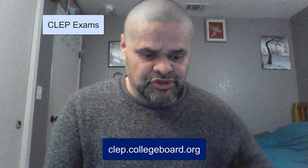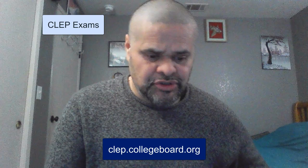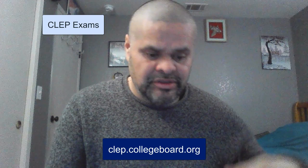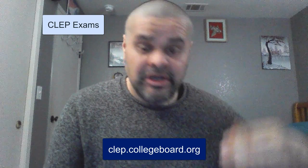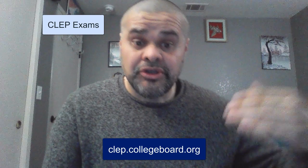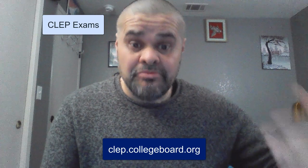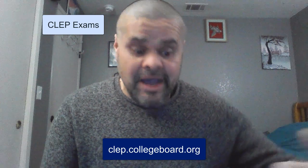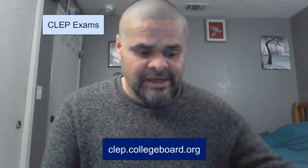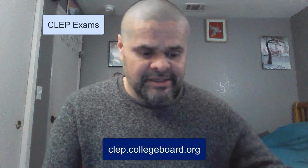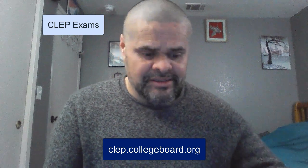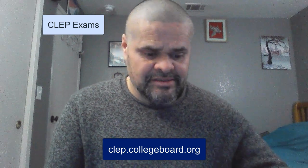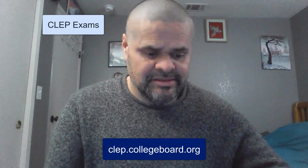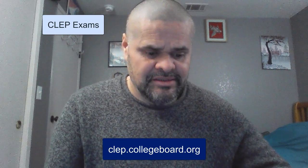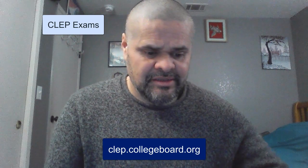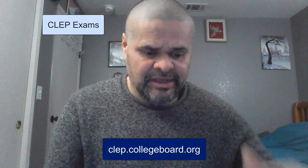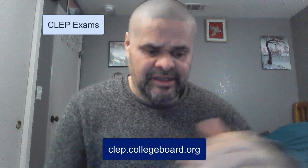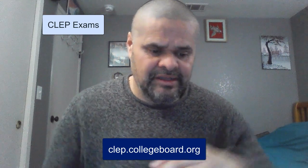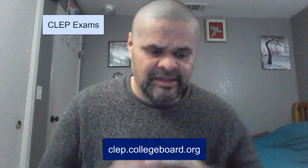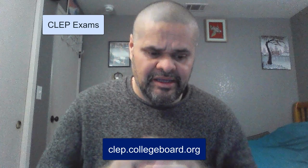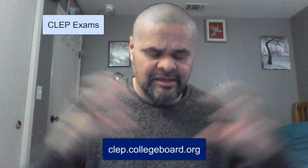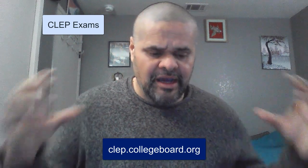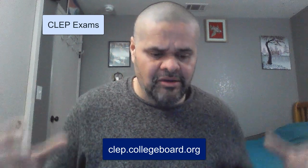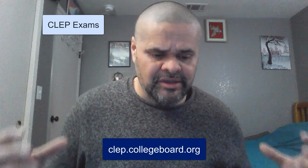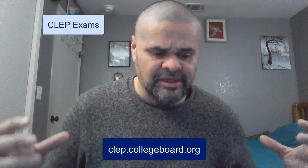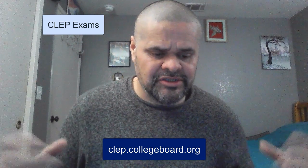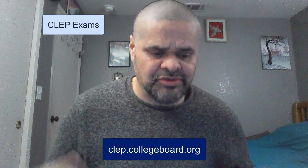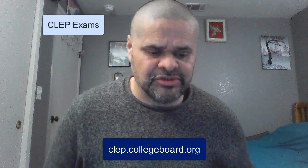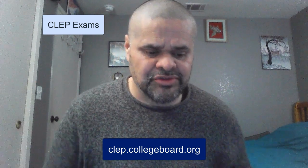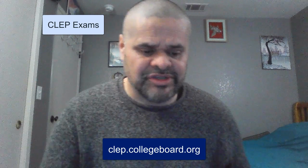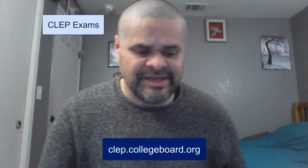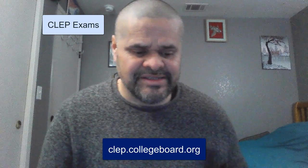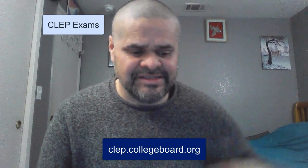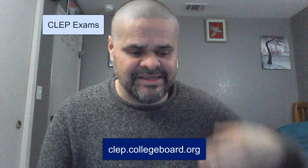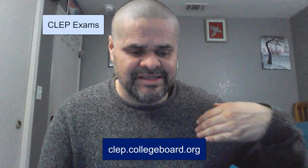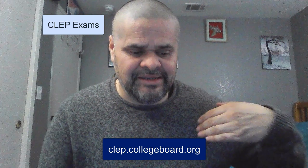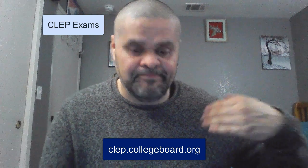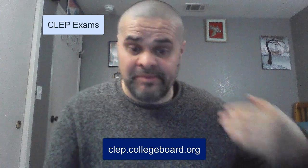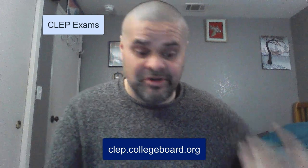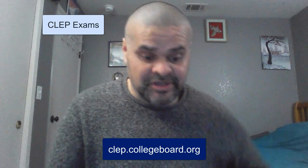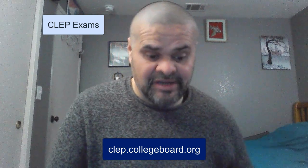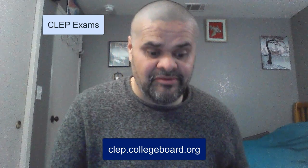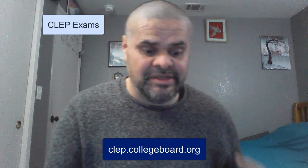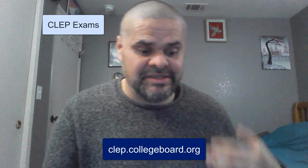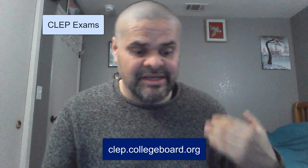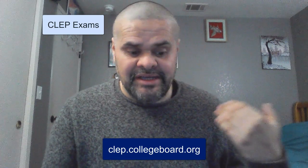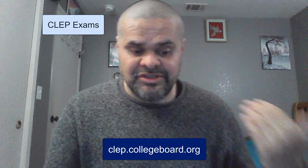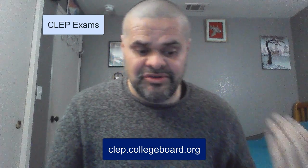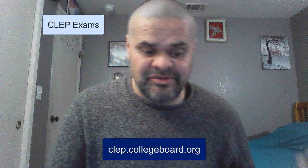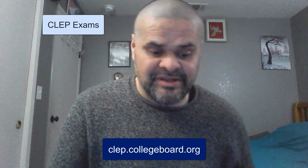literature, humanities, and then now in the history and social sciences, they take American government, history of the